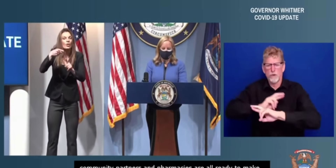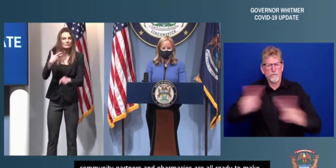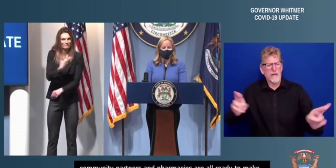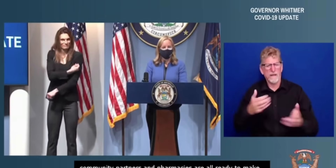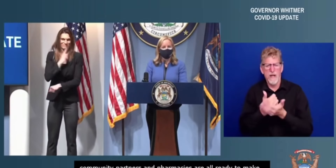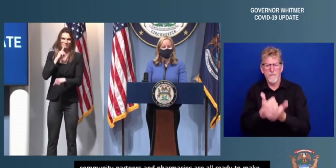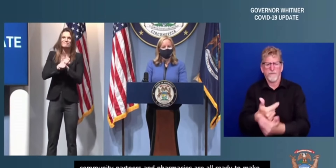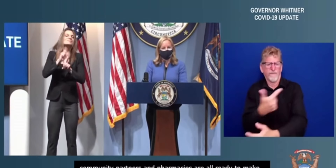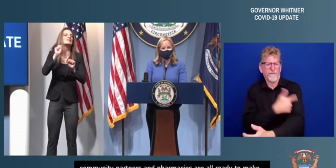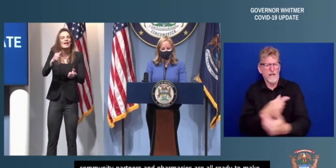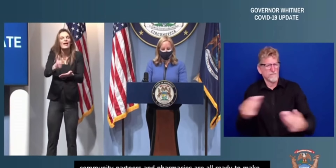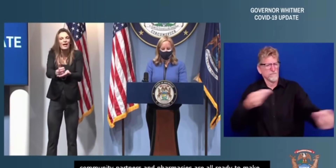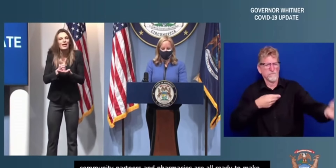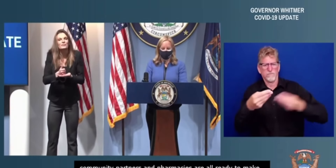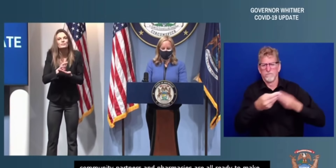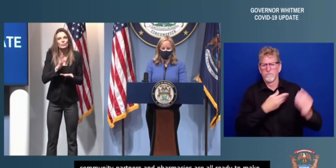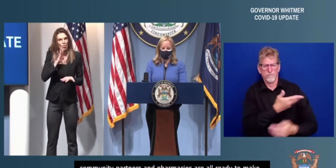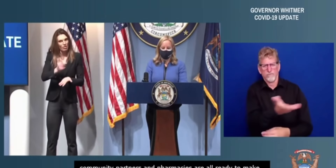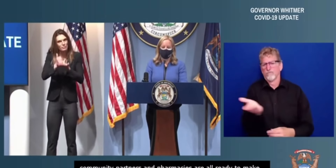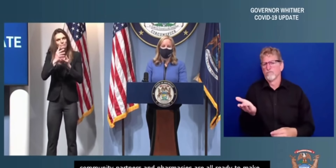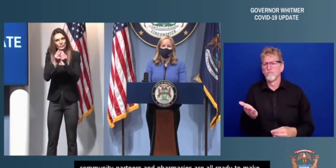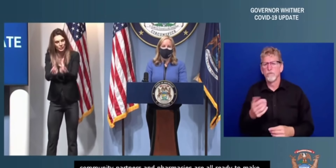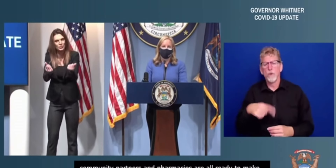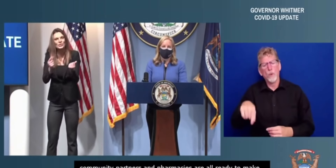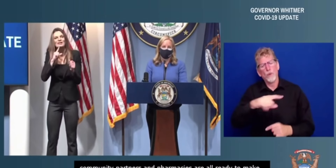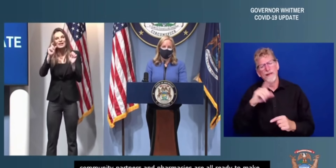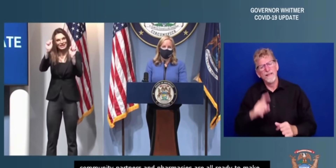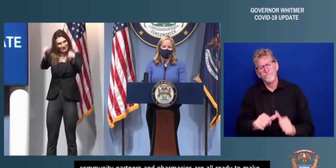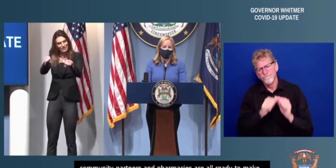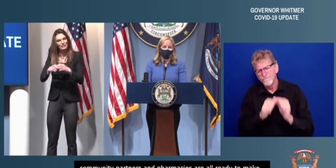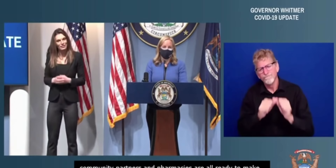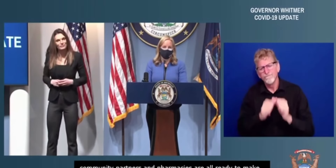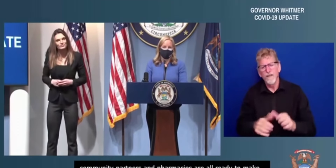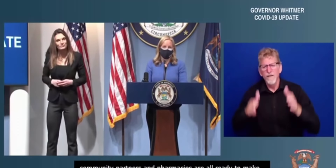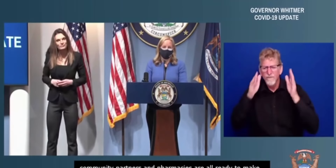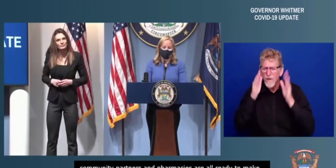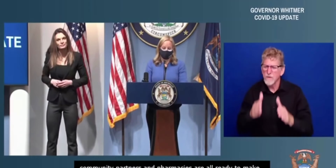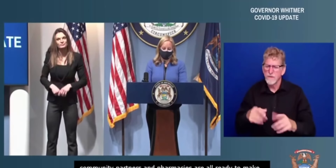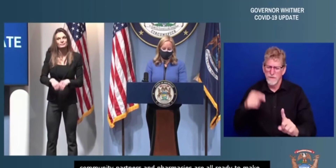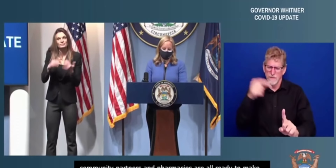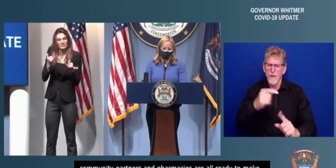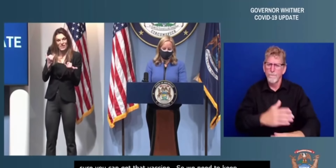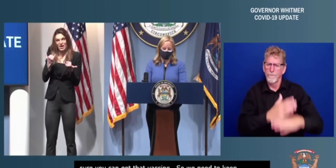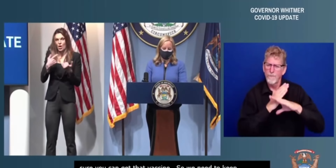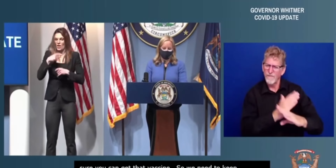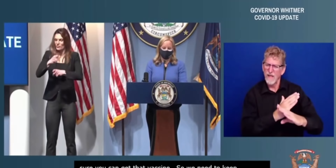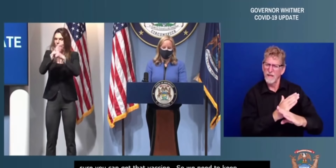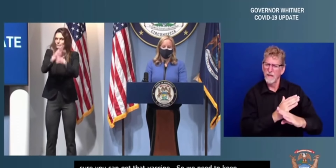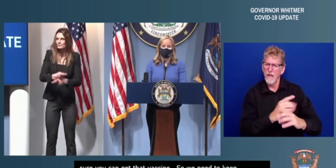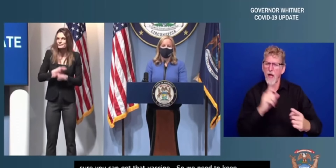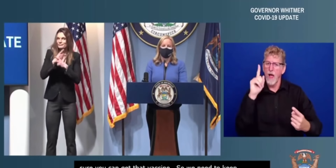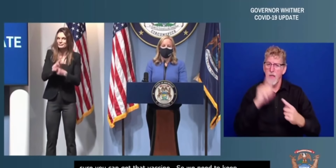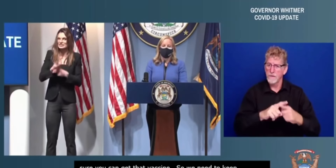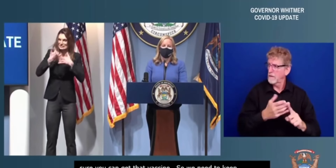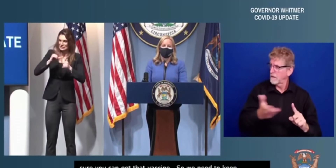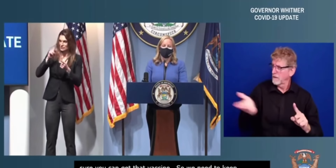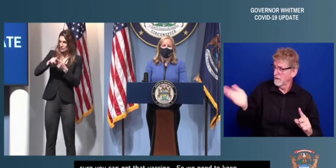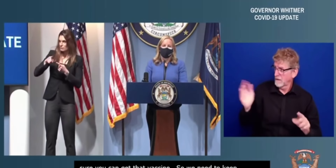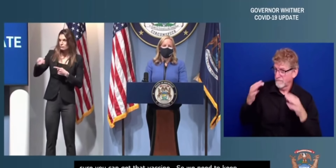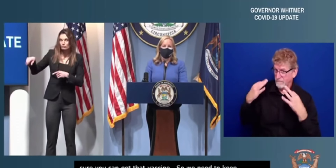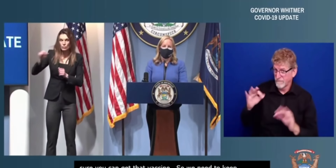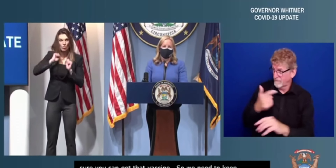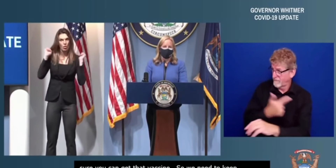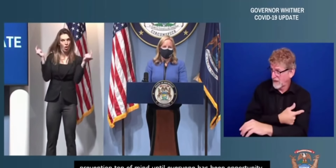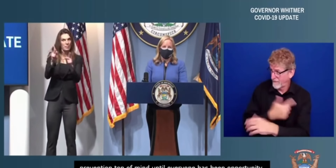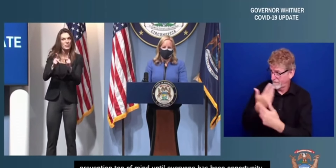keep prevention top of mind until everyone has an opportunity to access this vaccine.